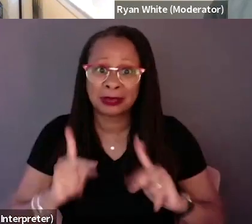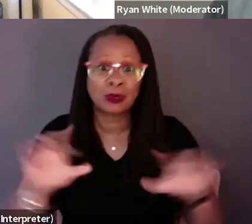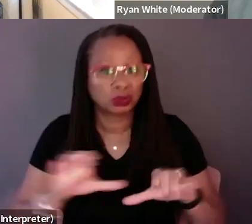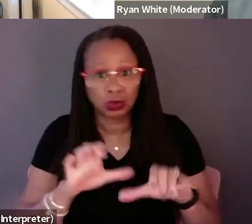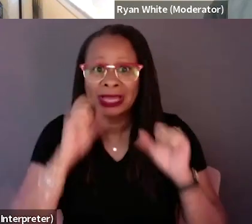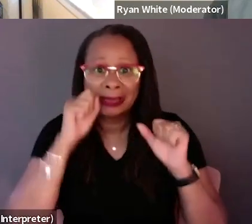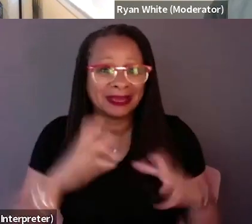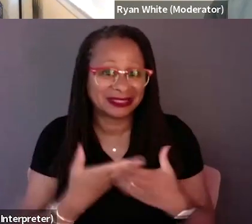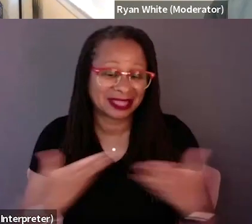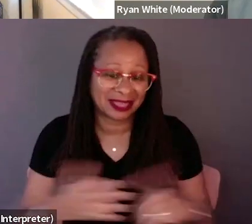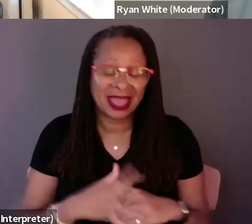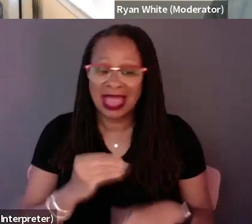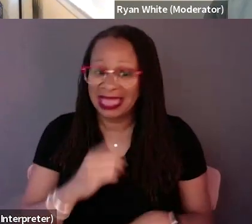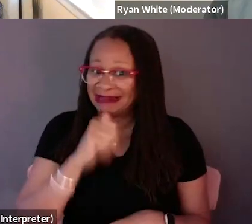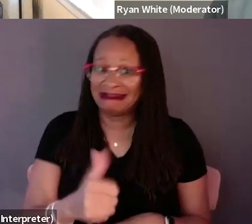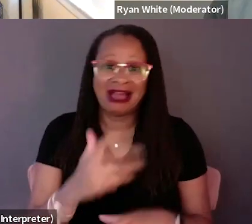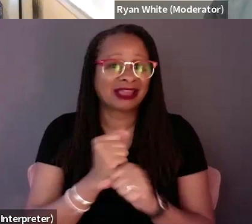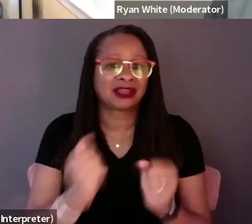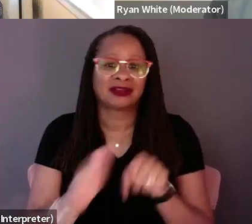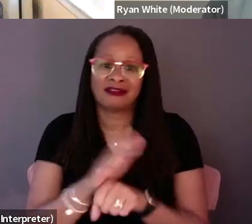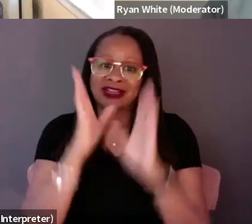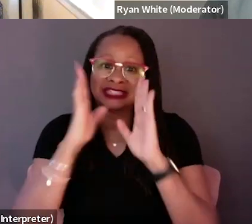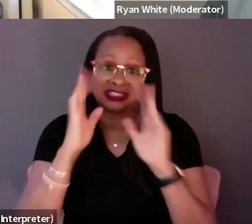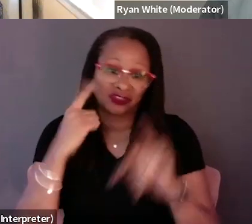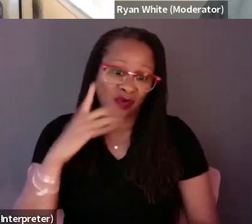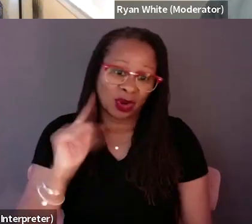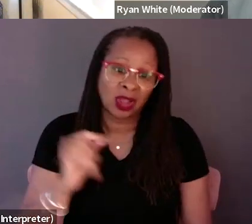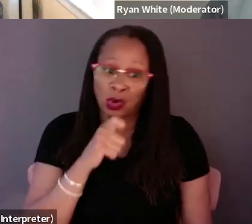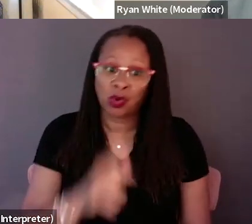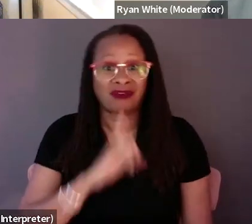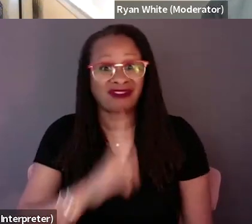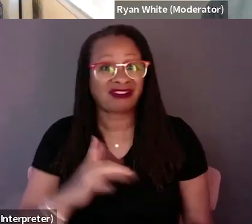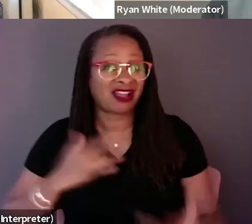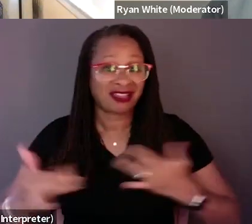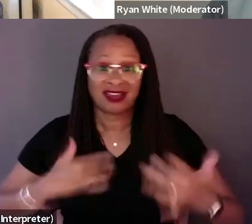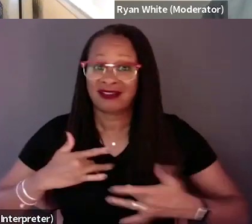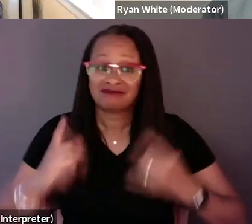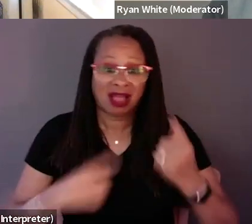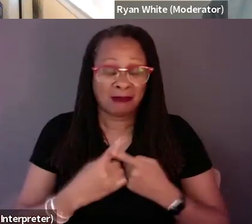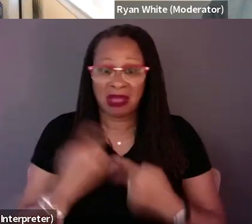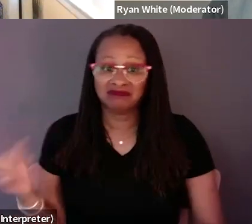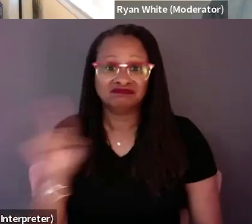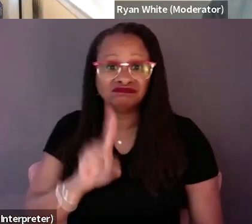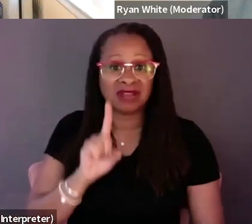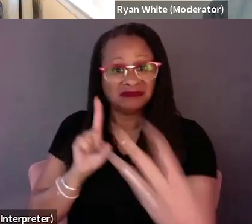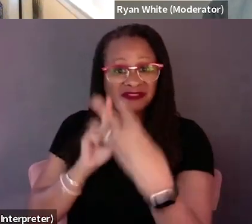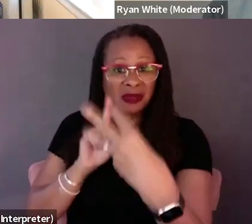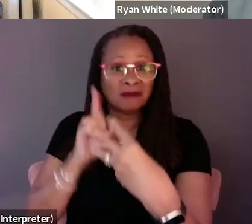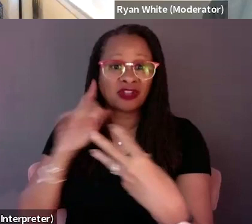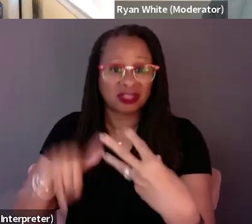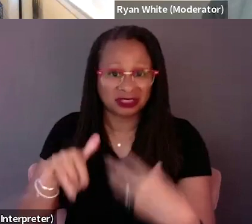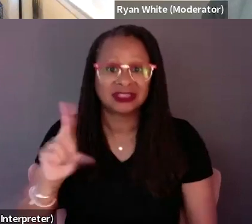were doing amazing things and not getting enough attention for it, who were pretty enthusiastic about being part of this